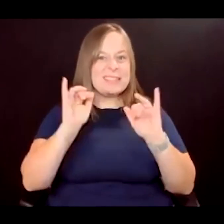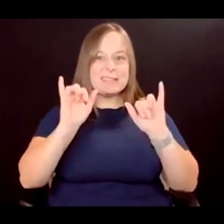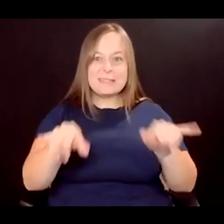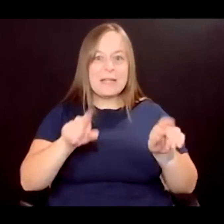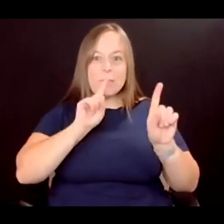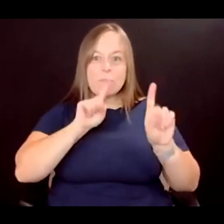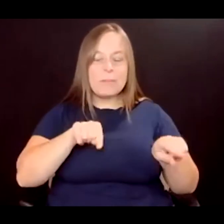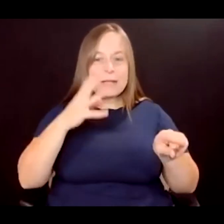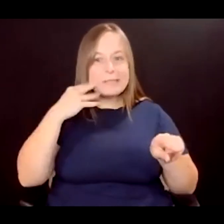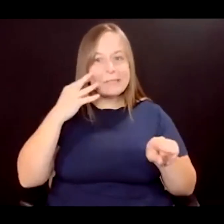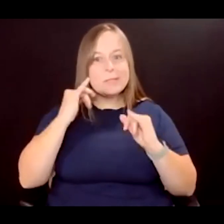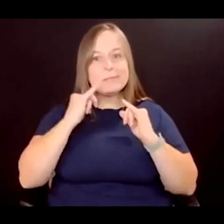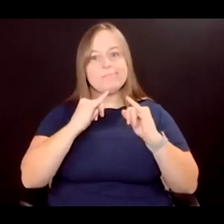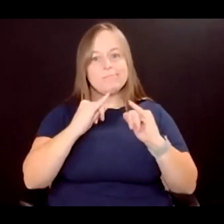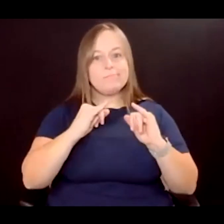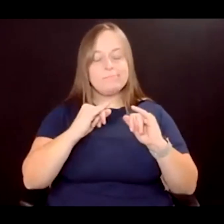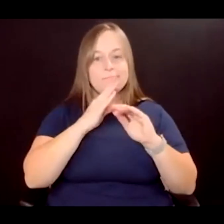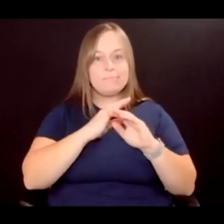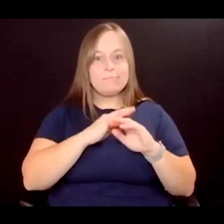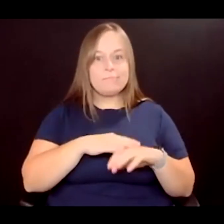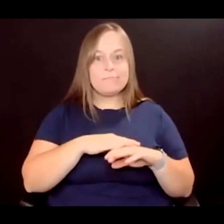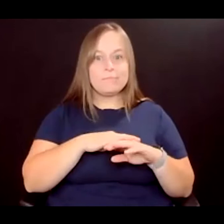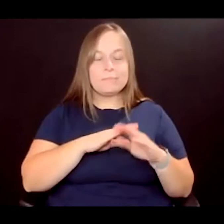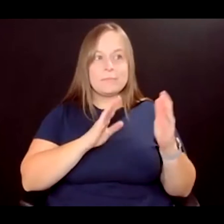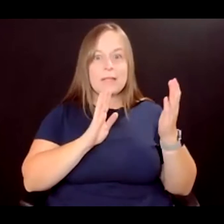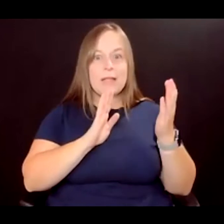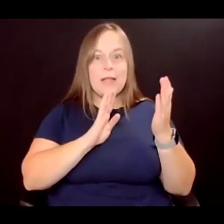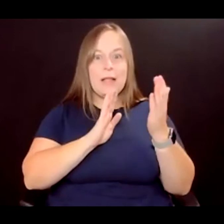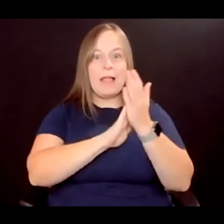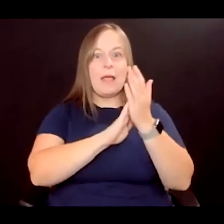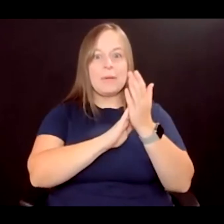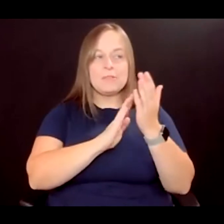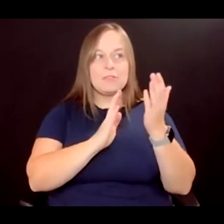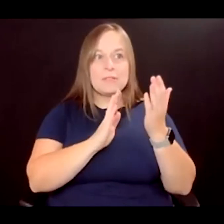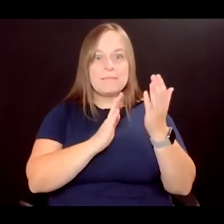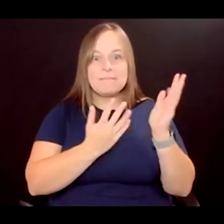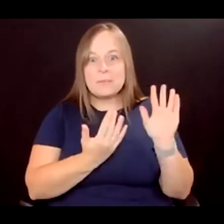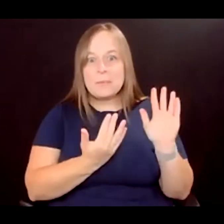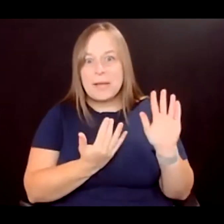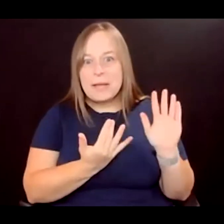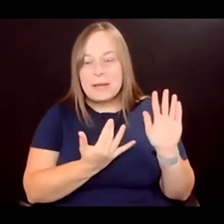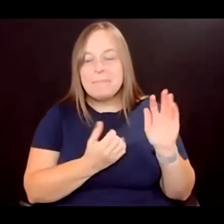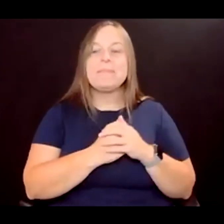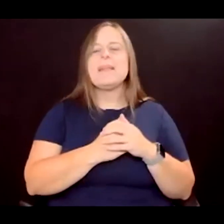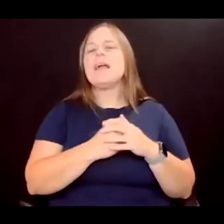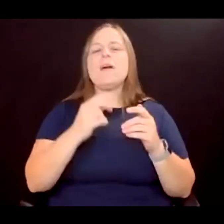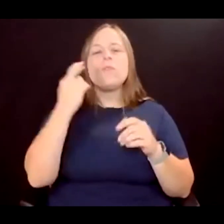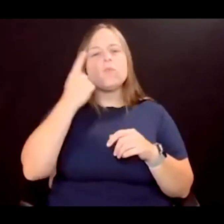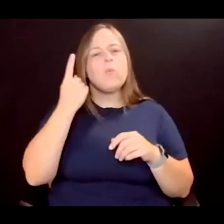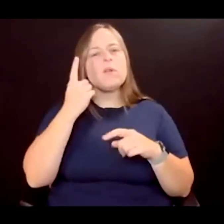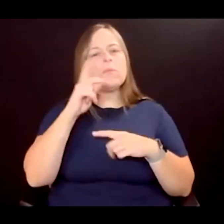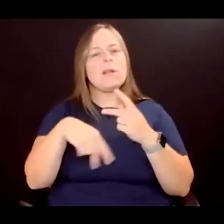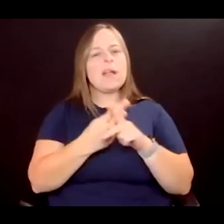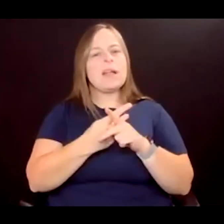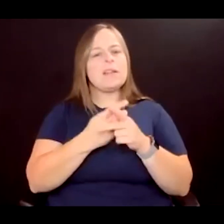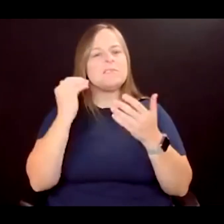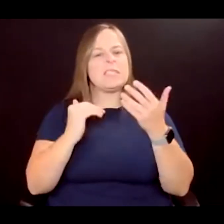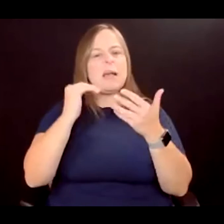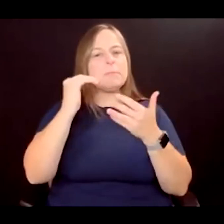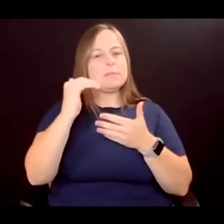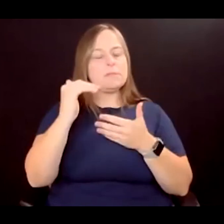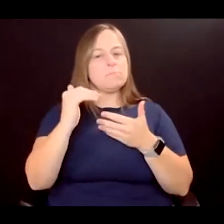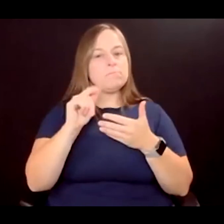throughout the country. The mayor in Albany had said, in quote, in the Times-Union last August, that if you're hit by a stray bullet and